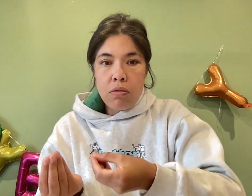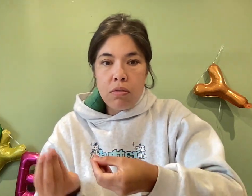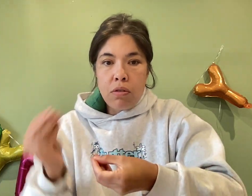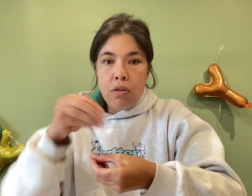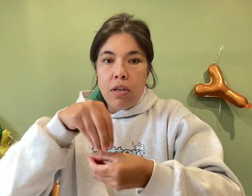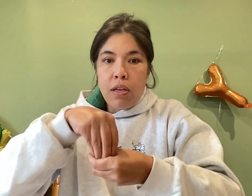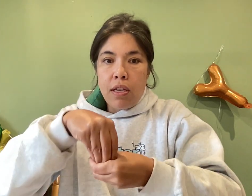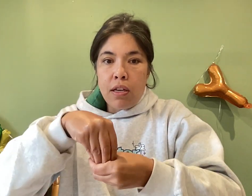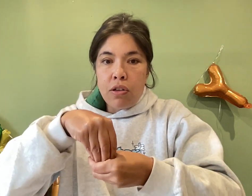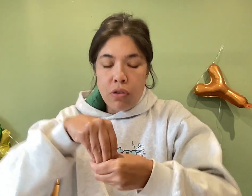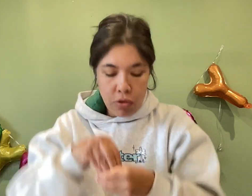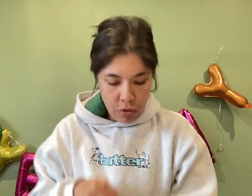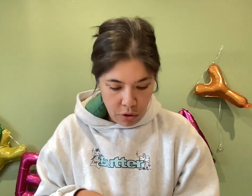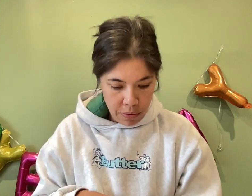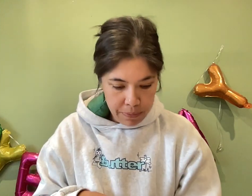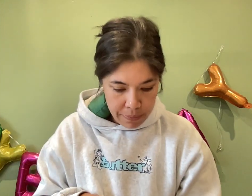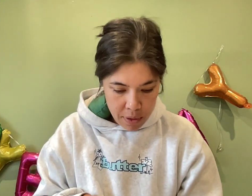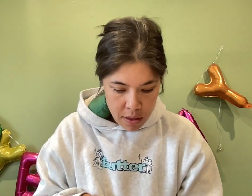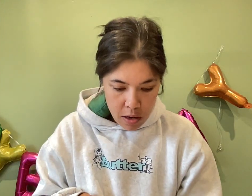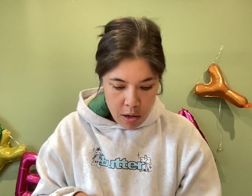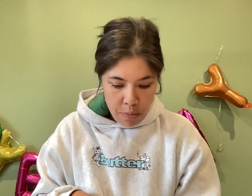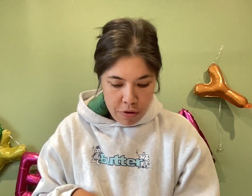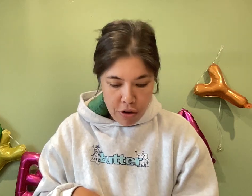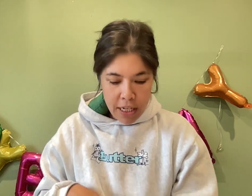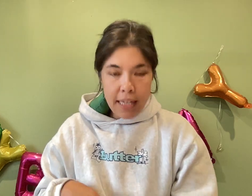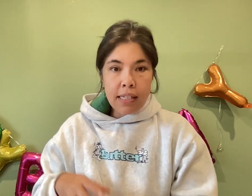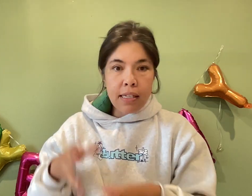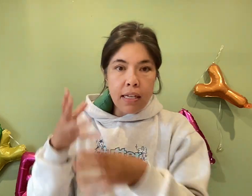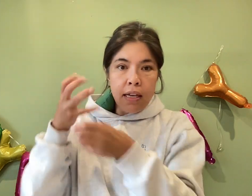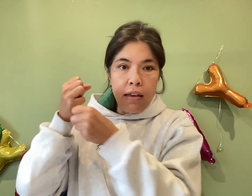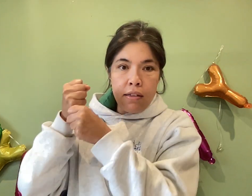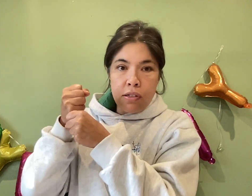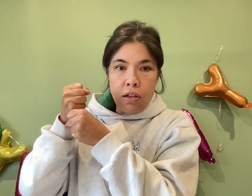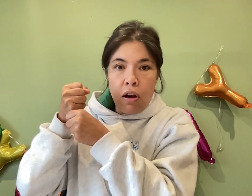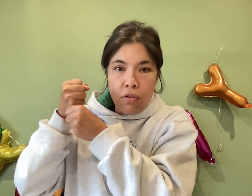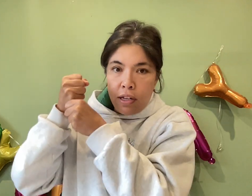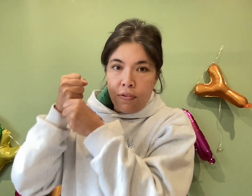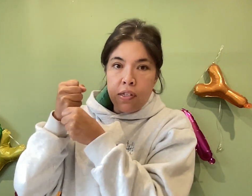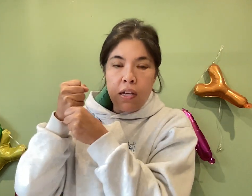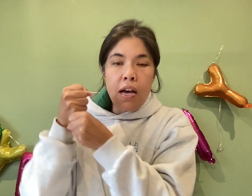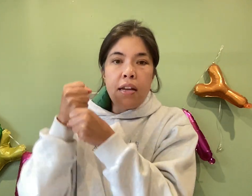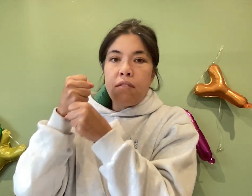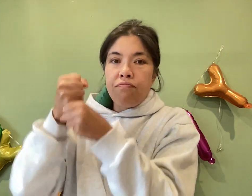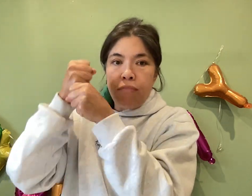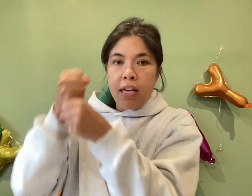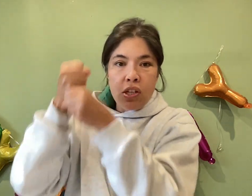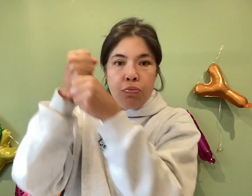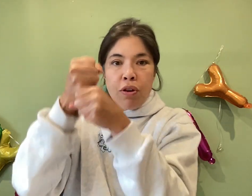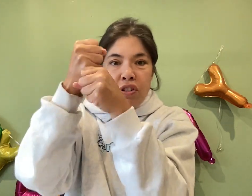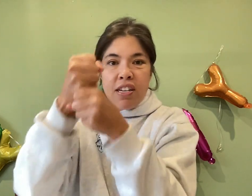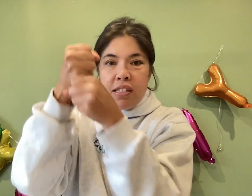So include. Protest is the holding of a sign, and I guess you're